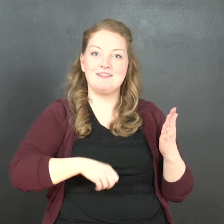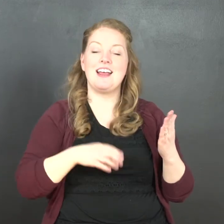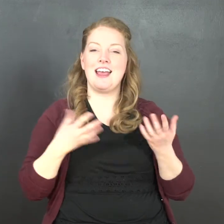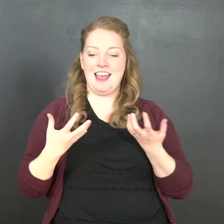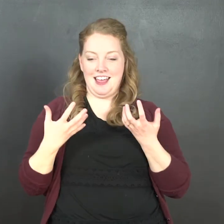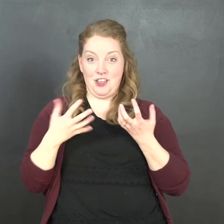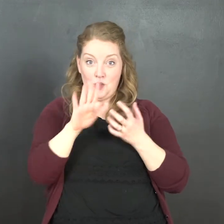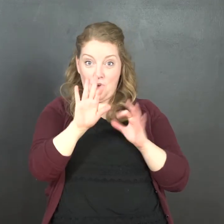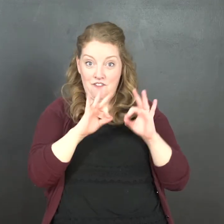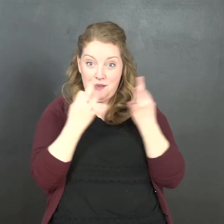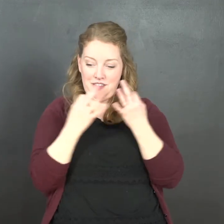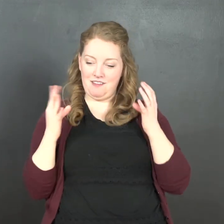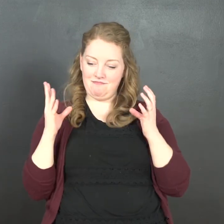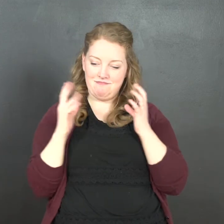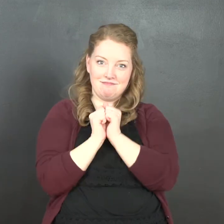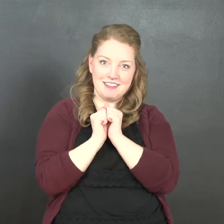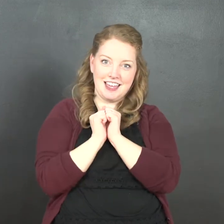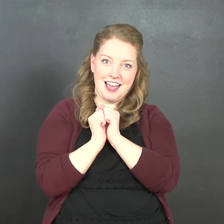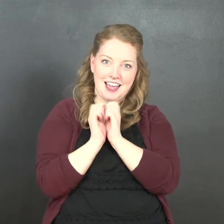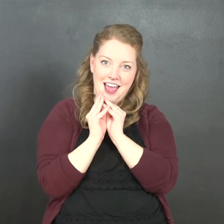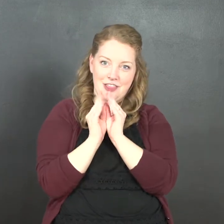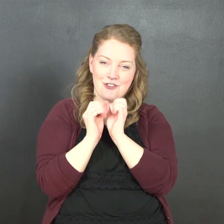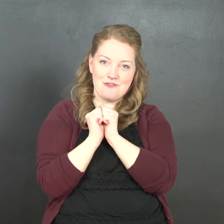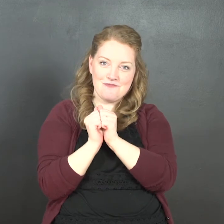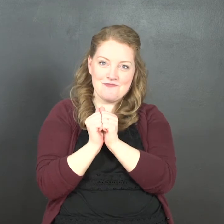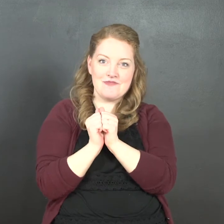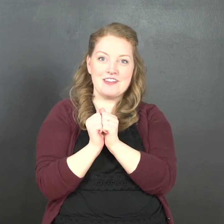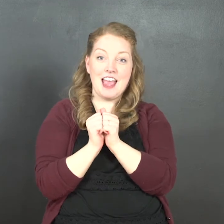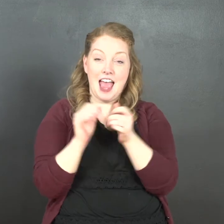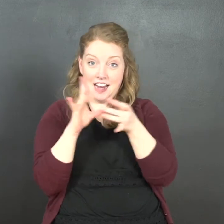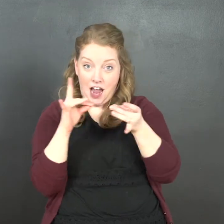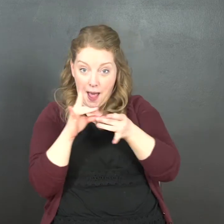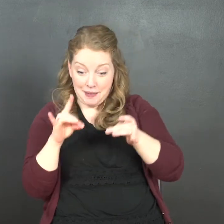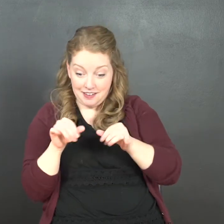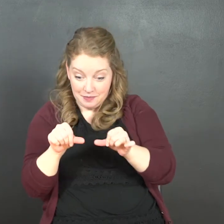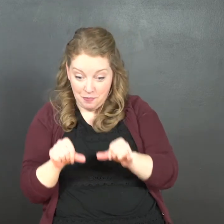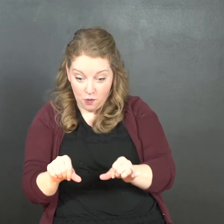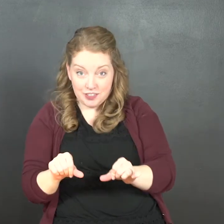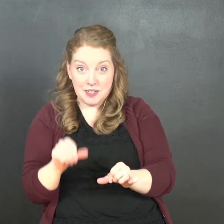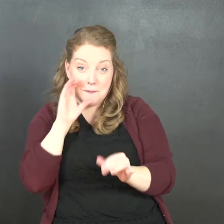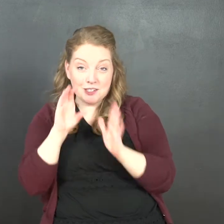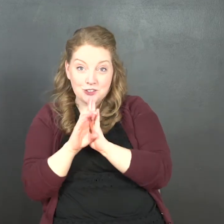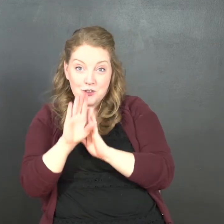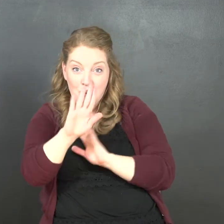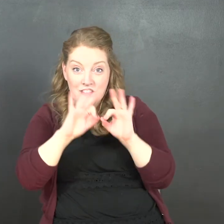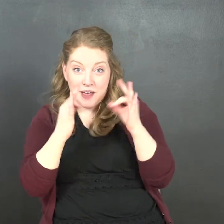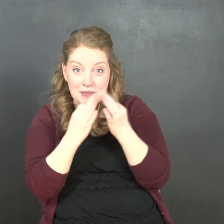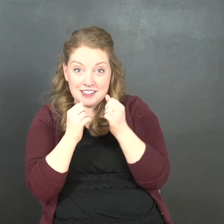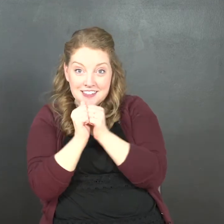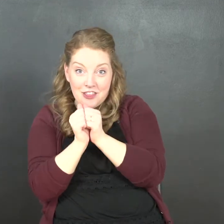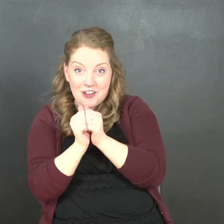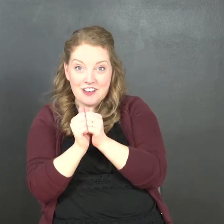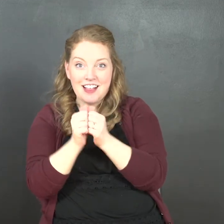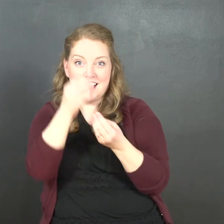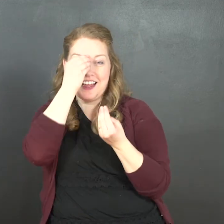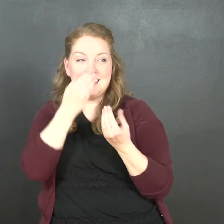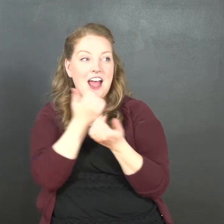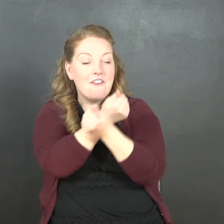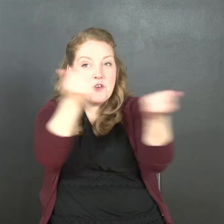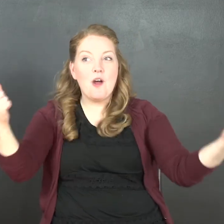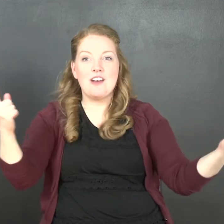this time together. In fact, why don't you just go ahead and comment there, post a picture of your family as you worship together, and